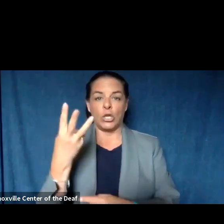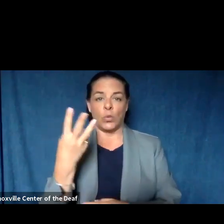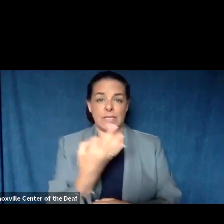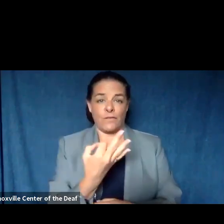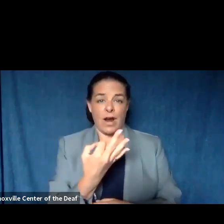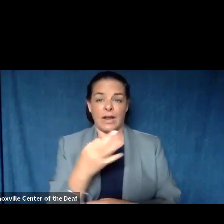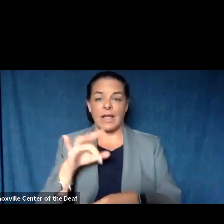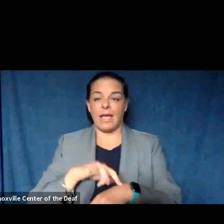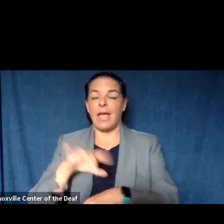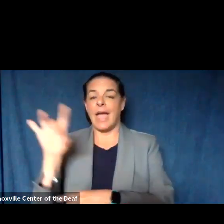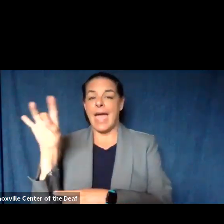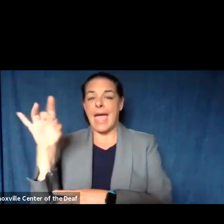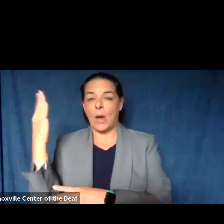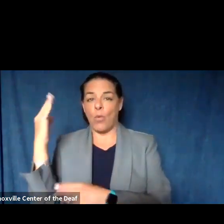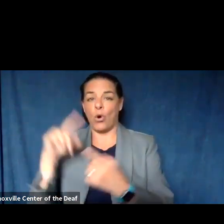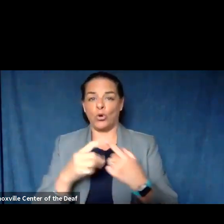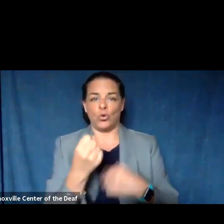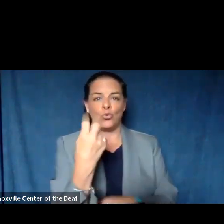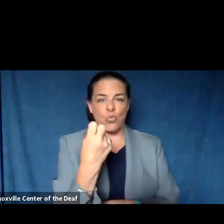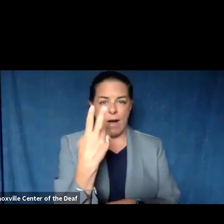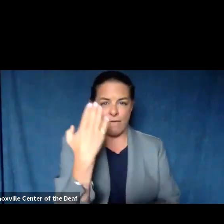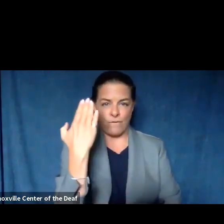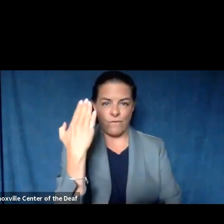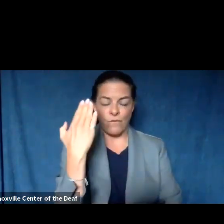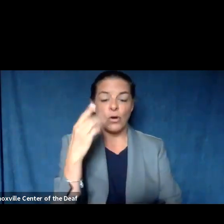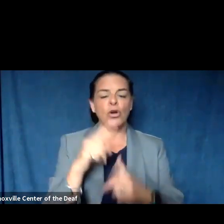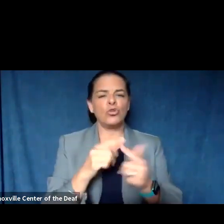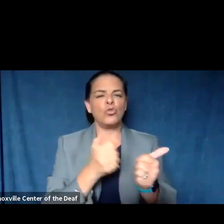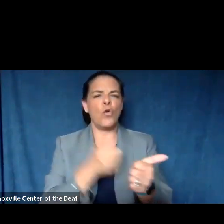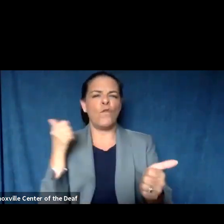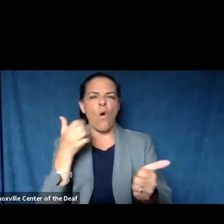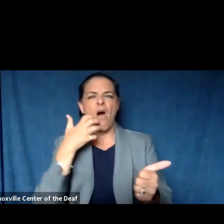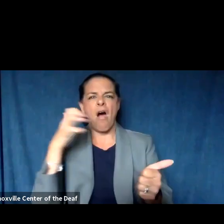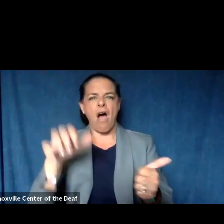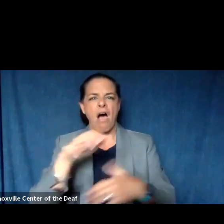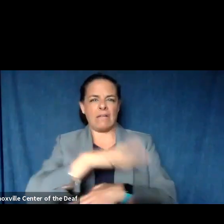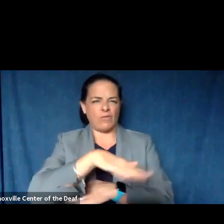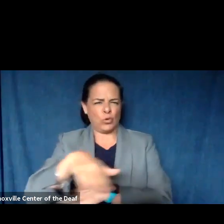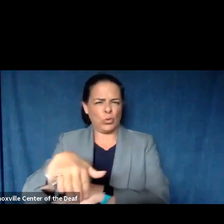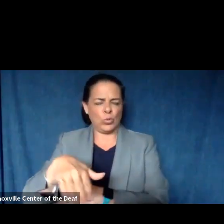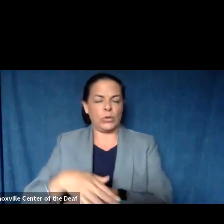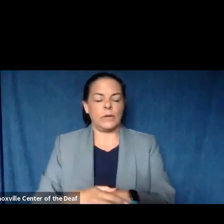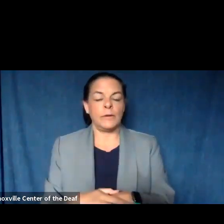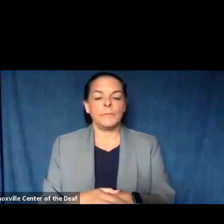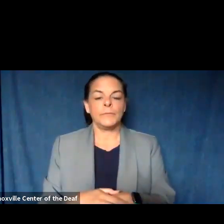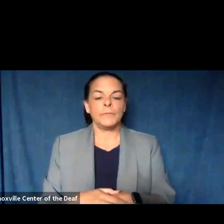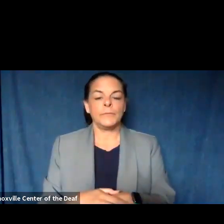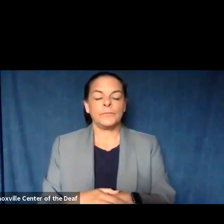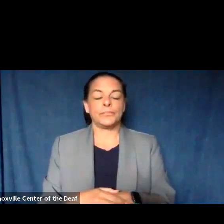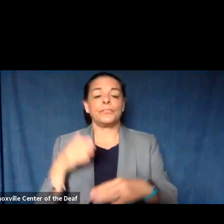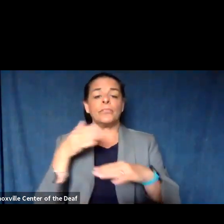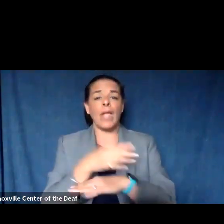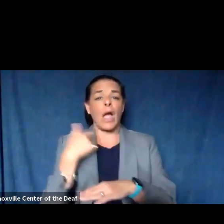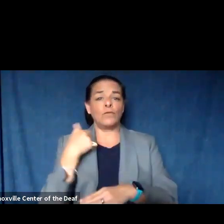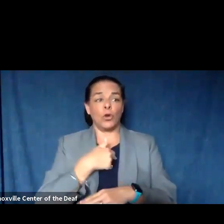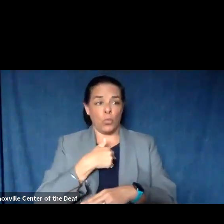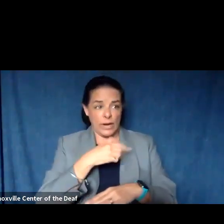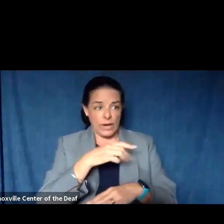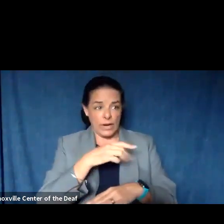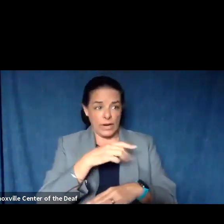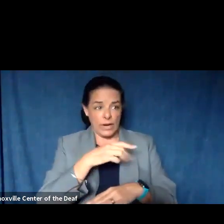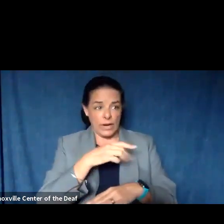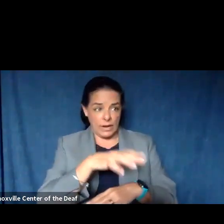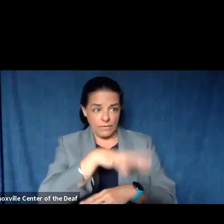to 12 p.m. in order to avoid the afternoon heat. Once the schedule and